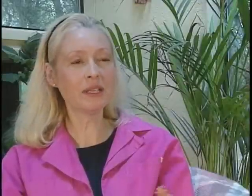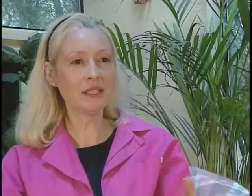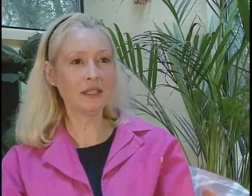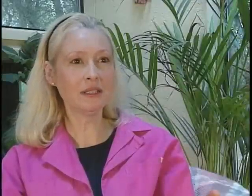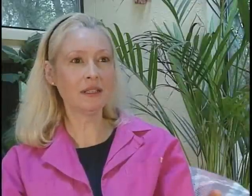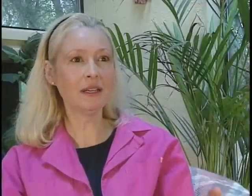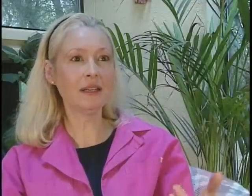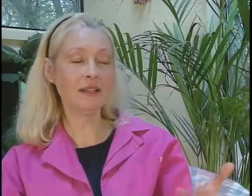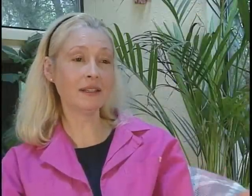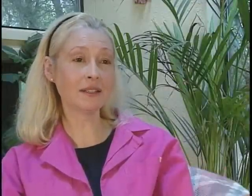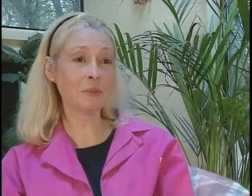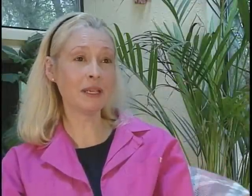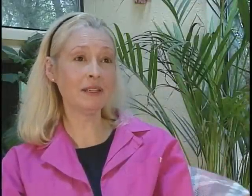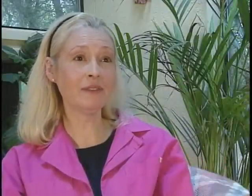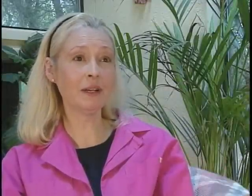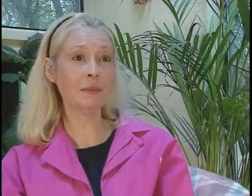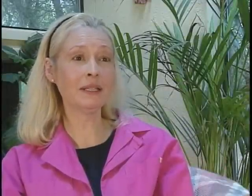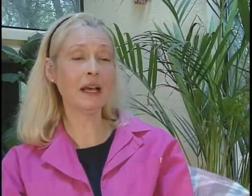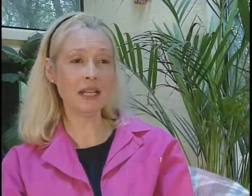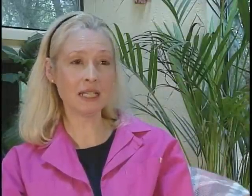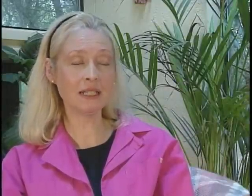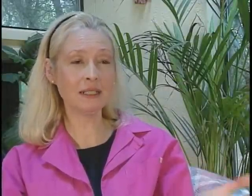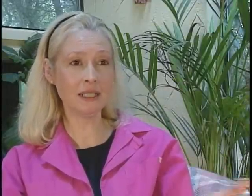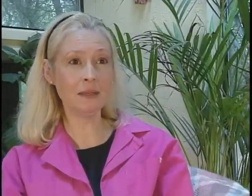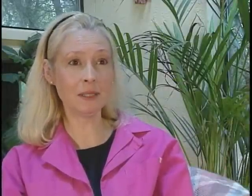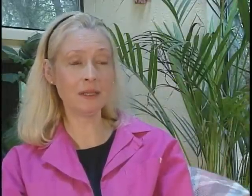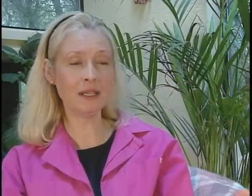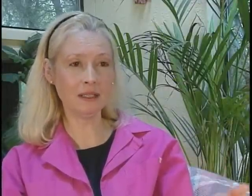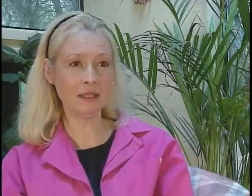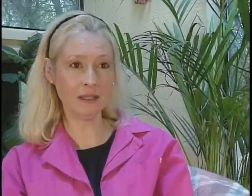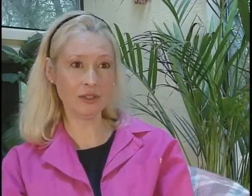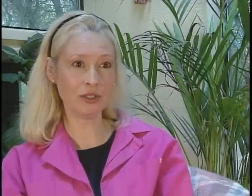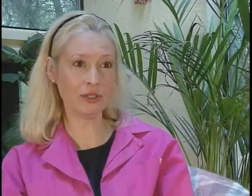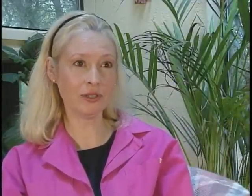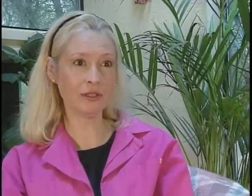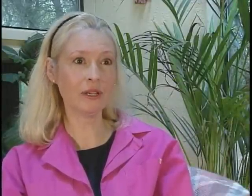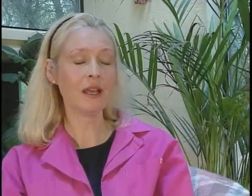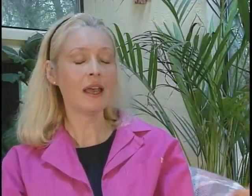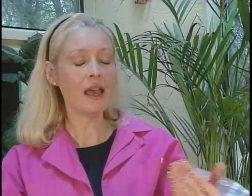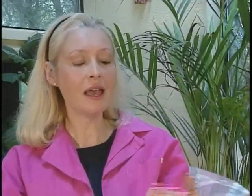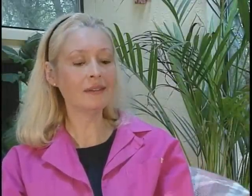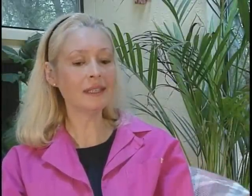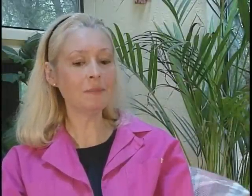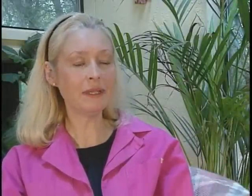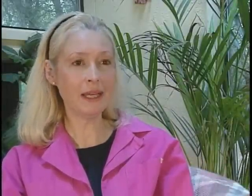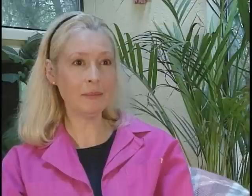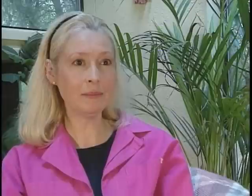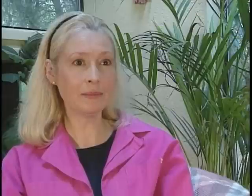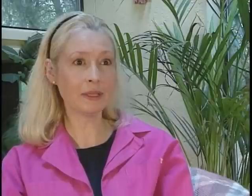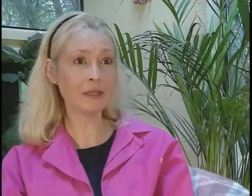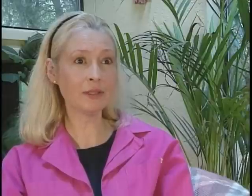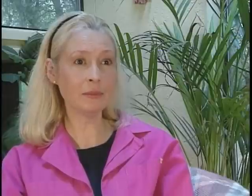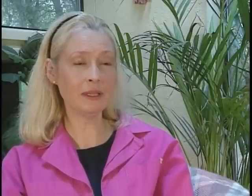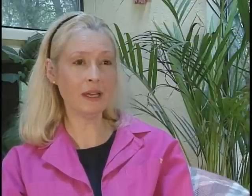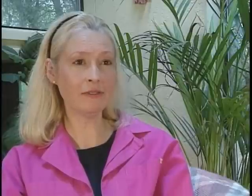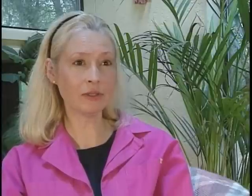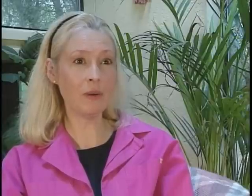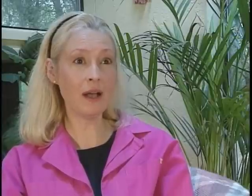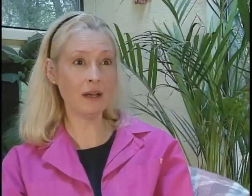raised in an English-speaking environment, I decided to keep speaking English to her. And it became clear to me after a while